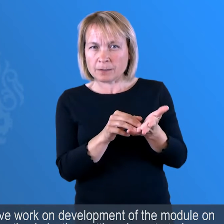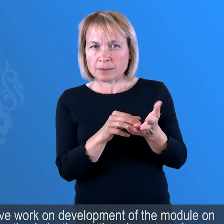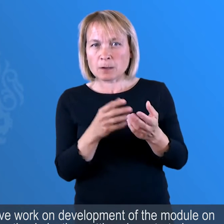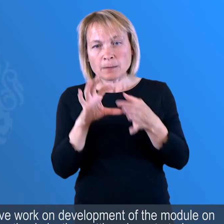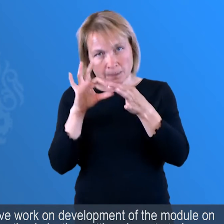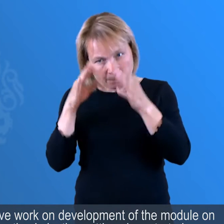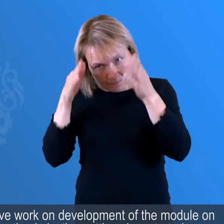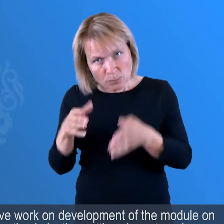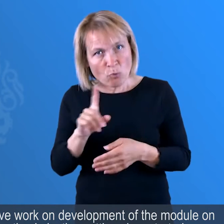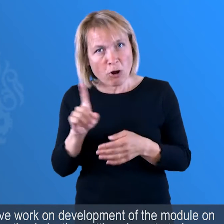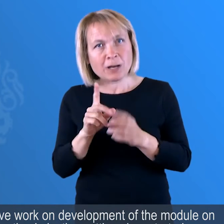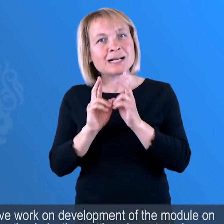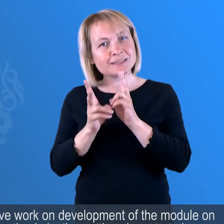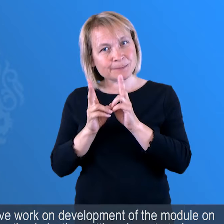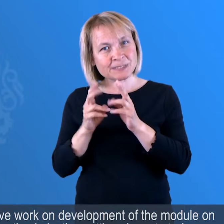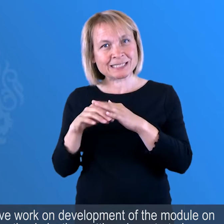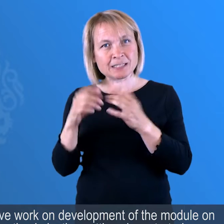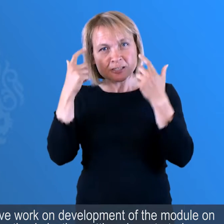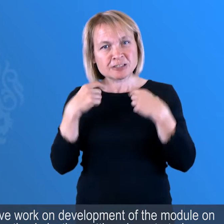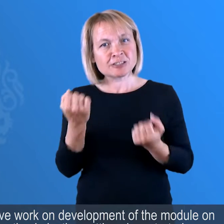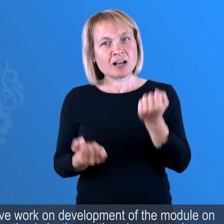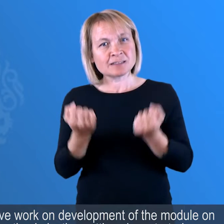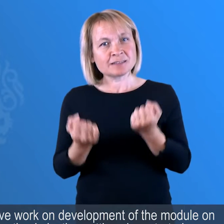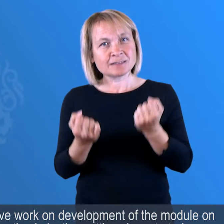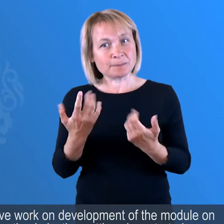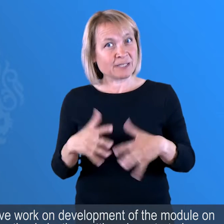on interpreting in justice settings has started.